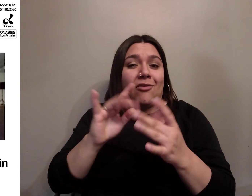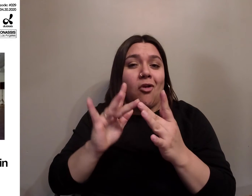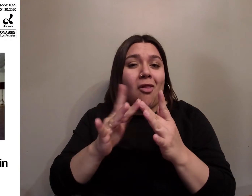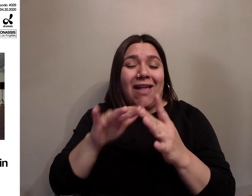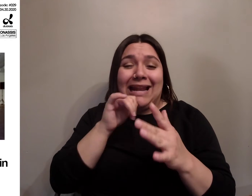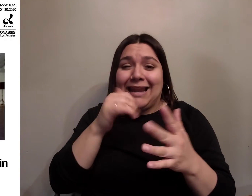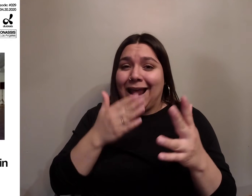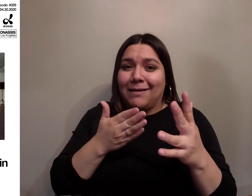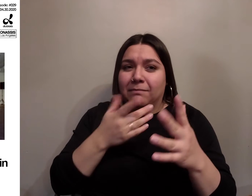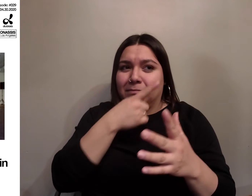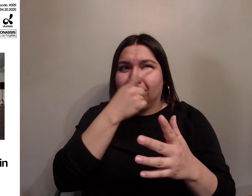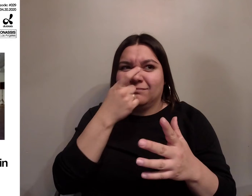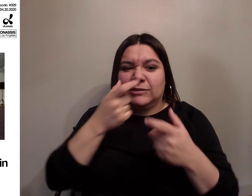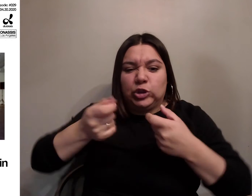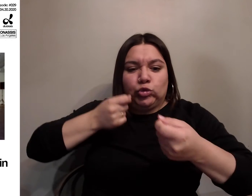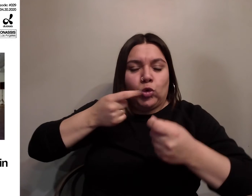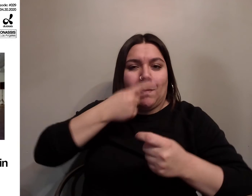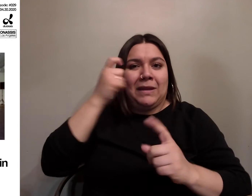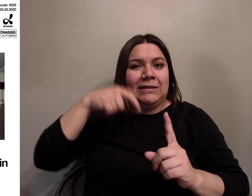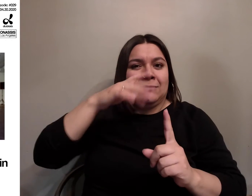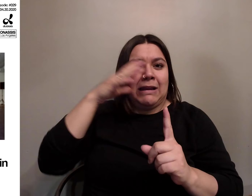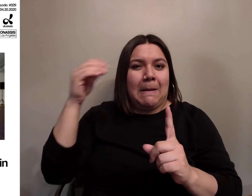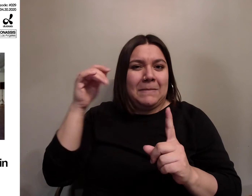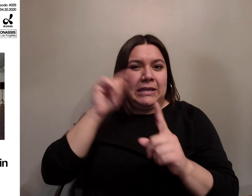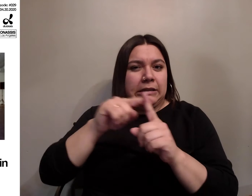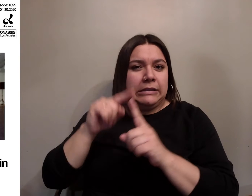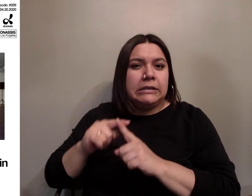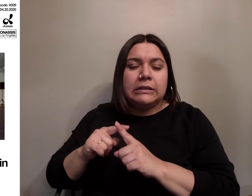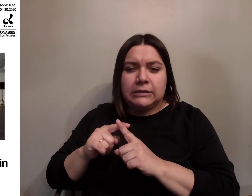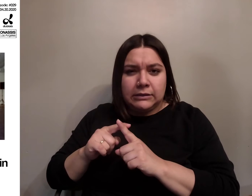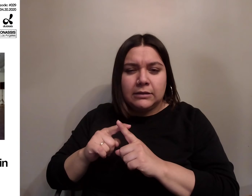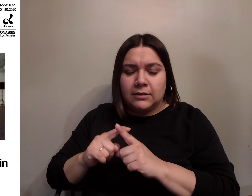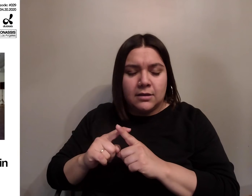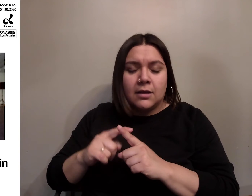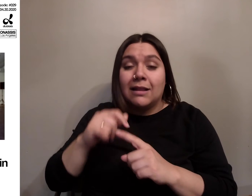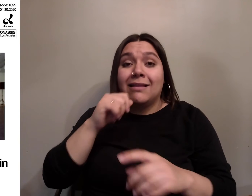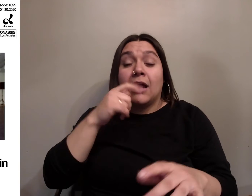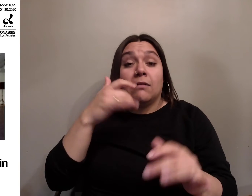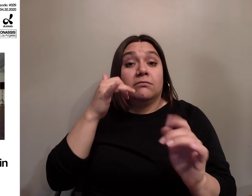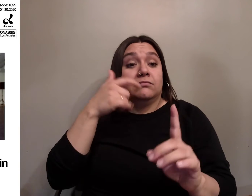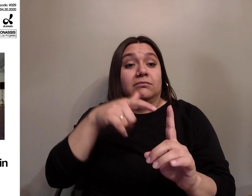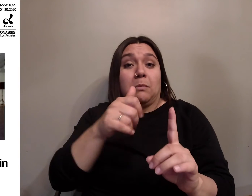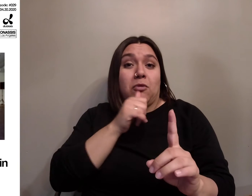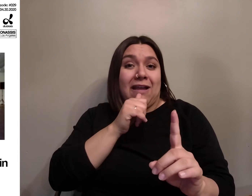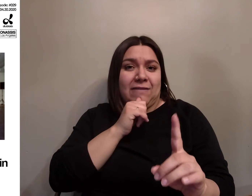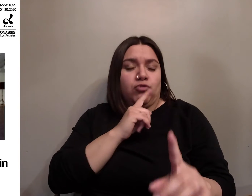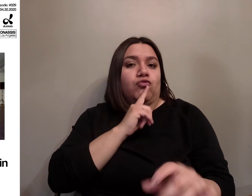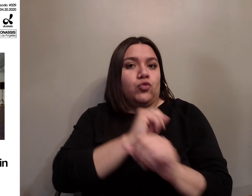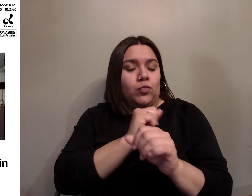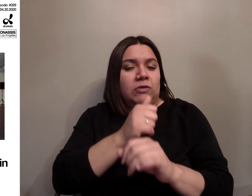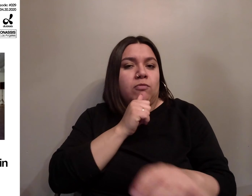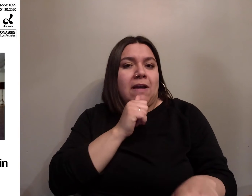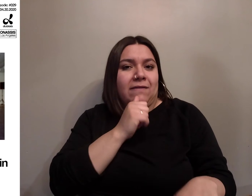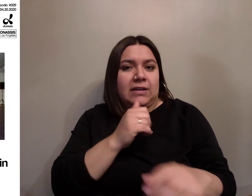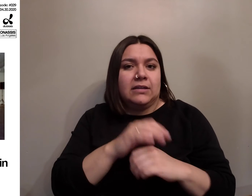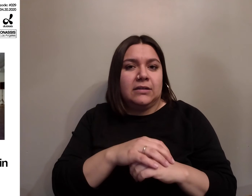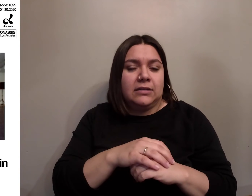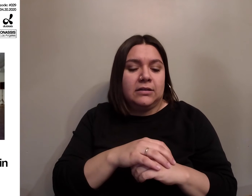challenge. Perfect follow-up to what I read, in fact, on your website. I have unfortunately not yet